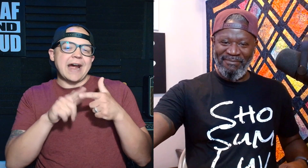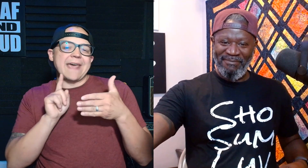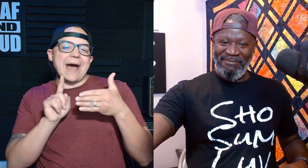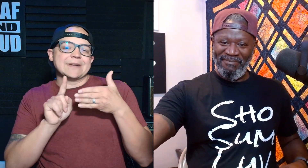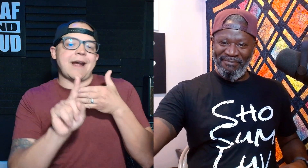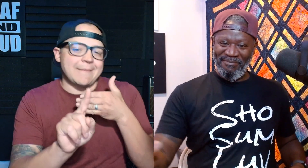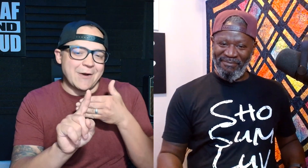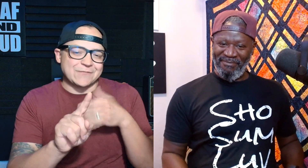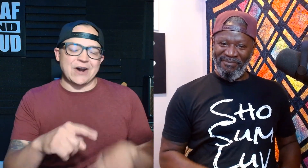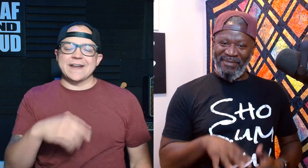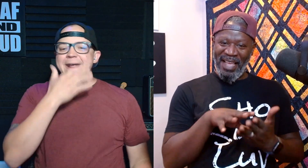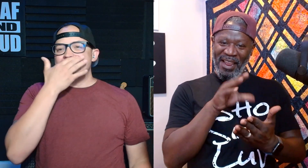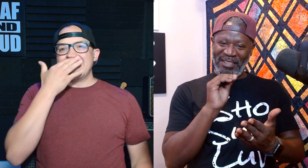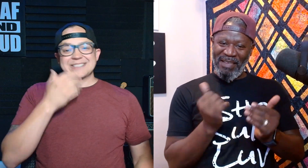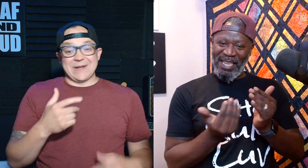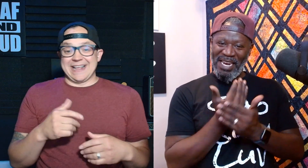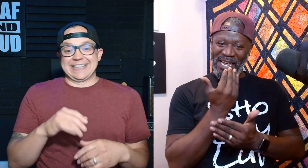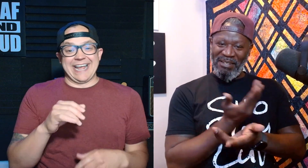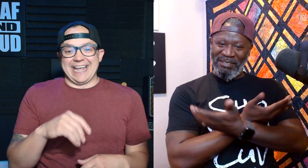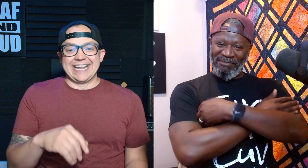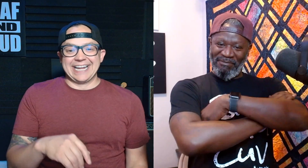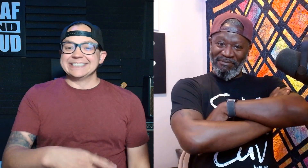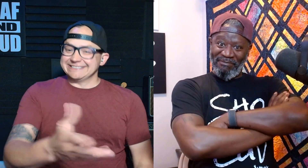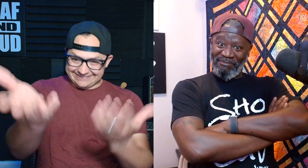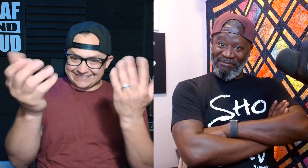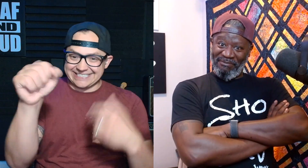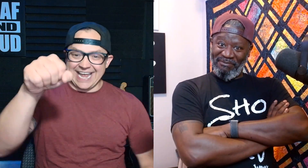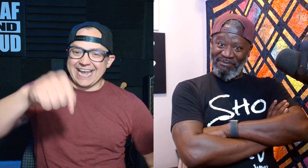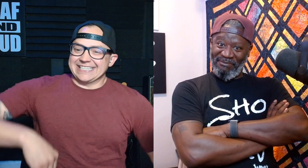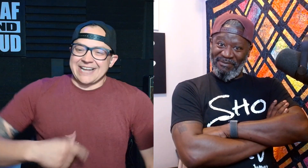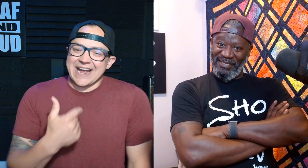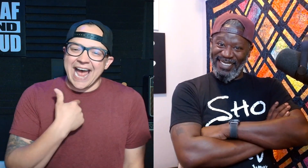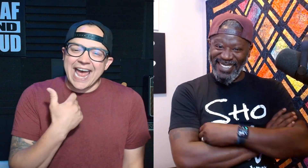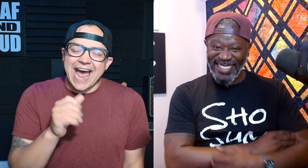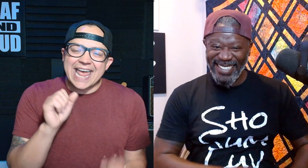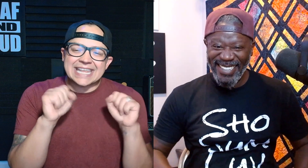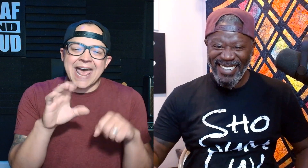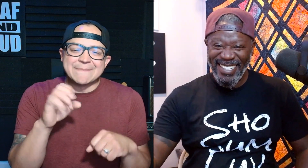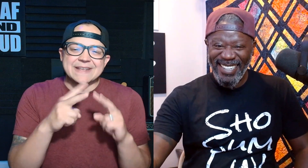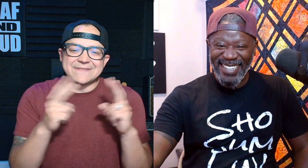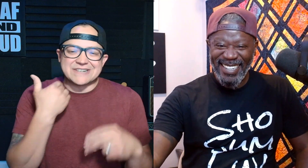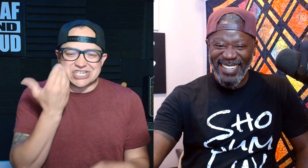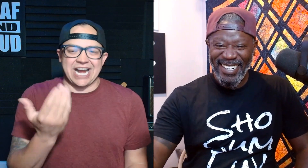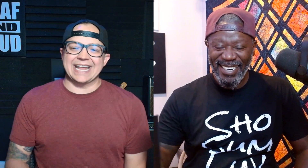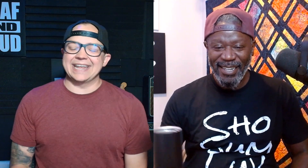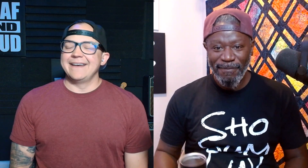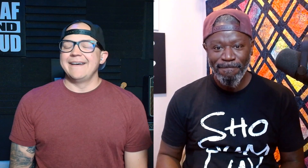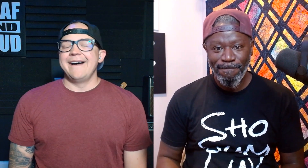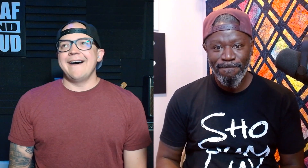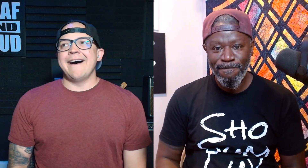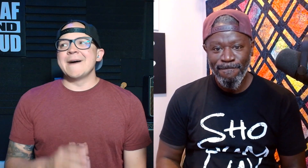observed, and then I would come out fun. I learned something new. Yeah, so I can be very